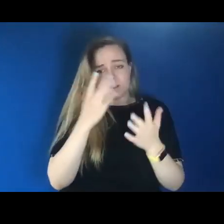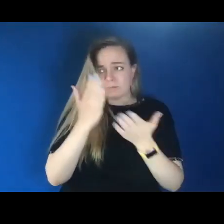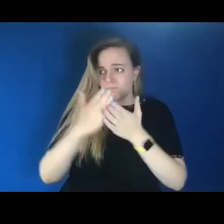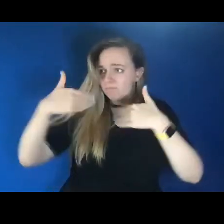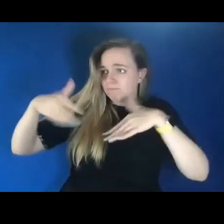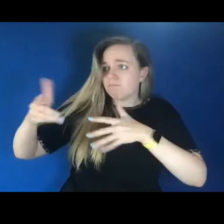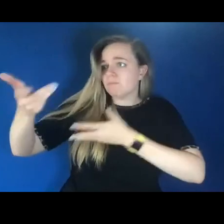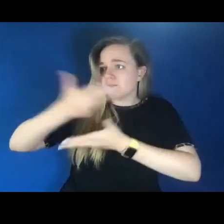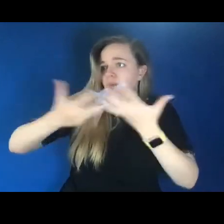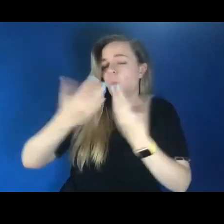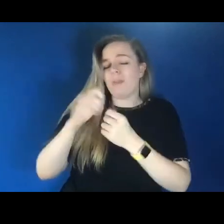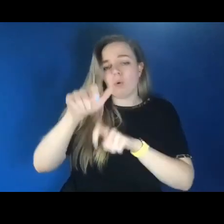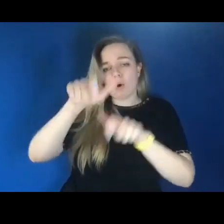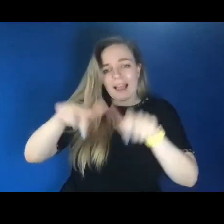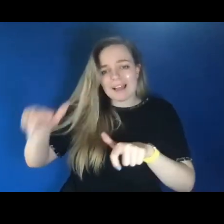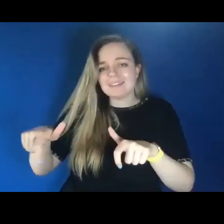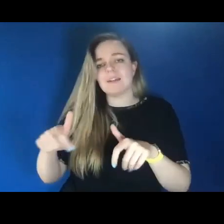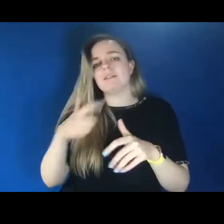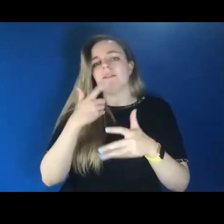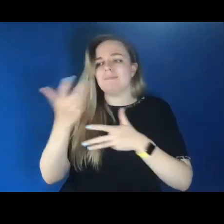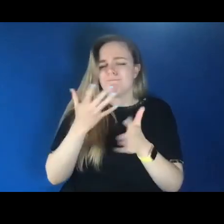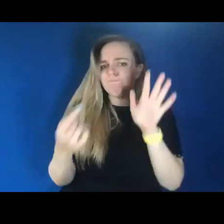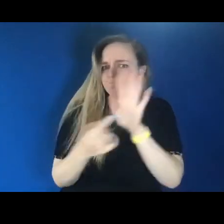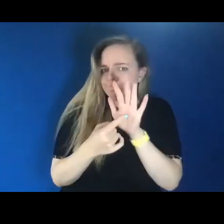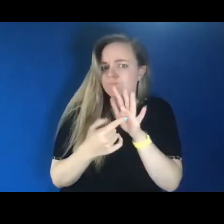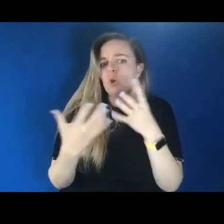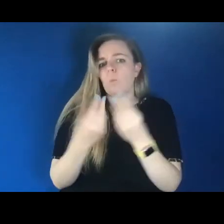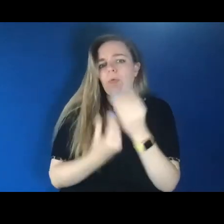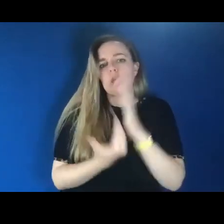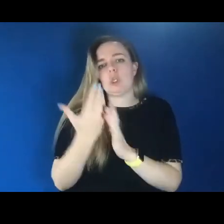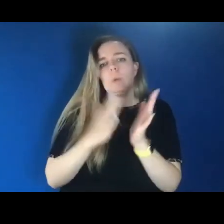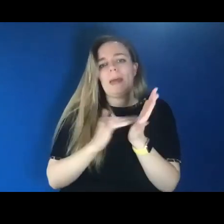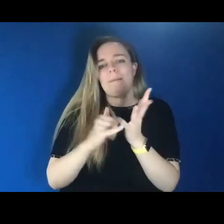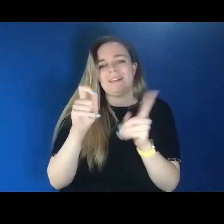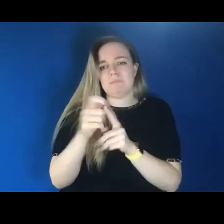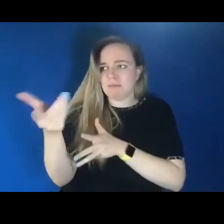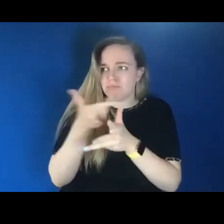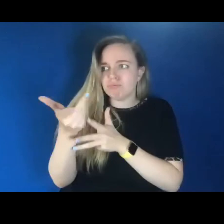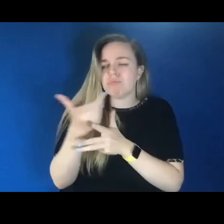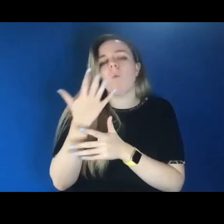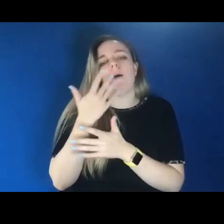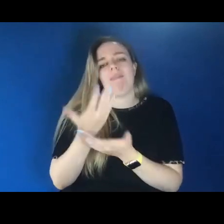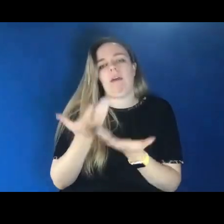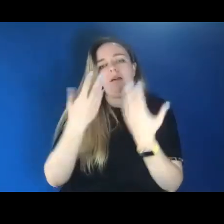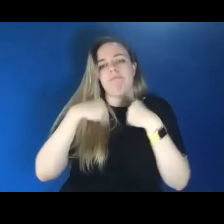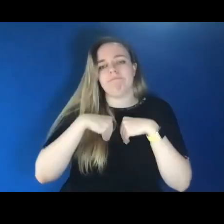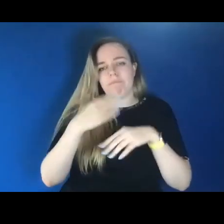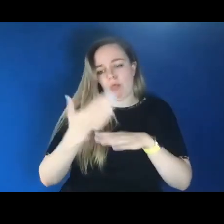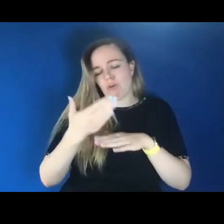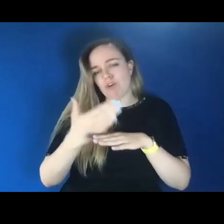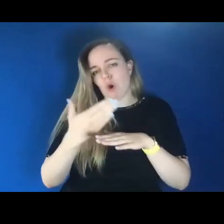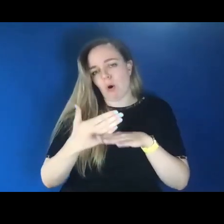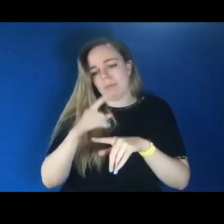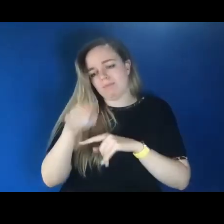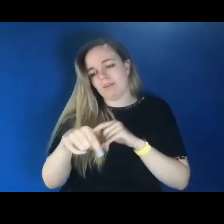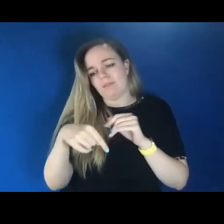conversations with your candidates, have those conversations crucially with your new MSPs whenever they take up the job in the second half of